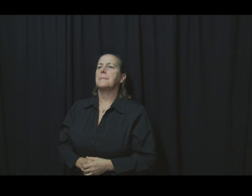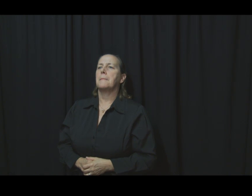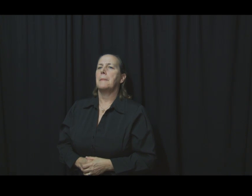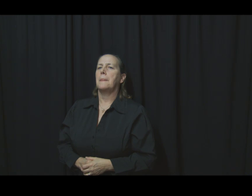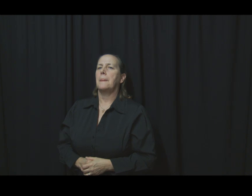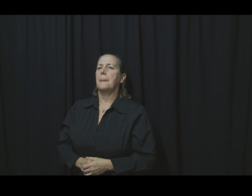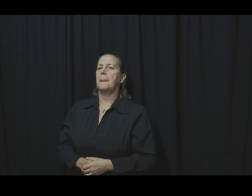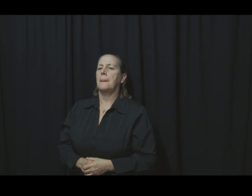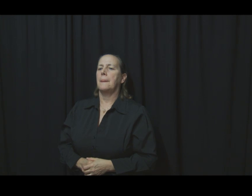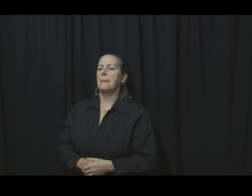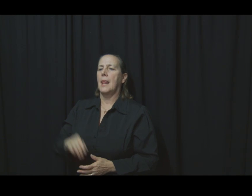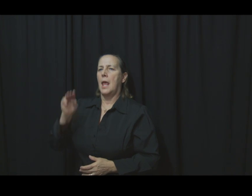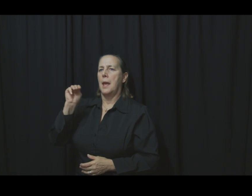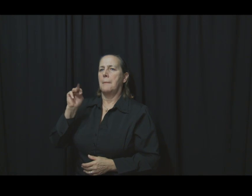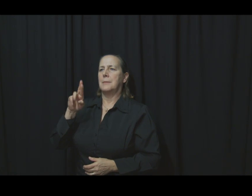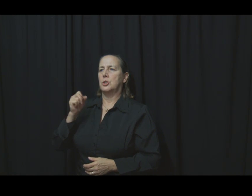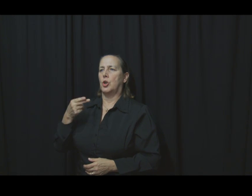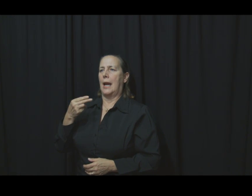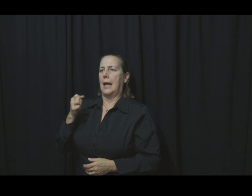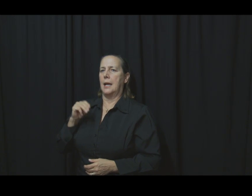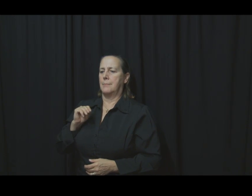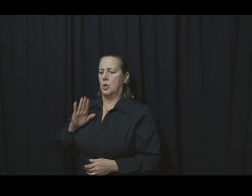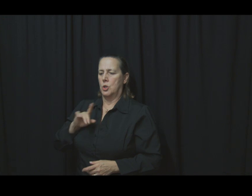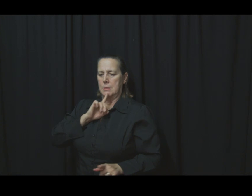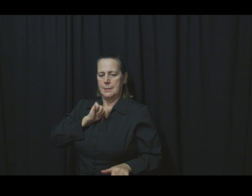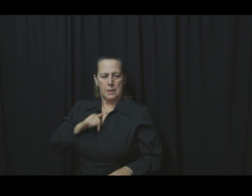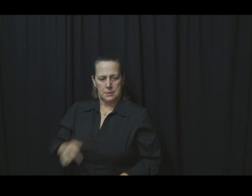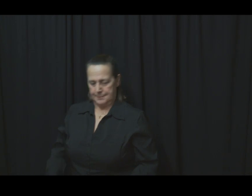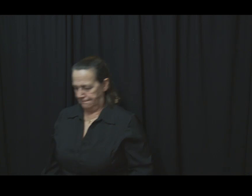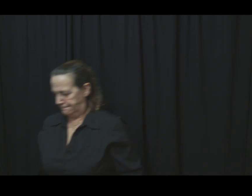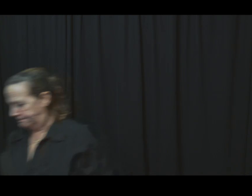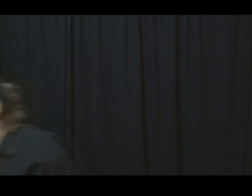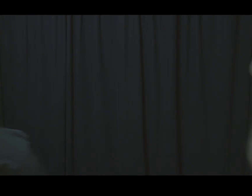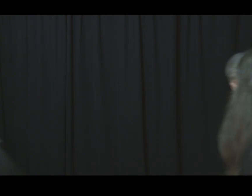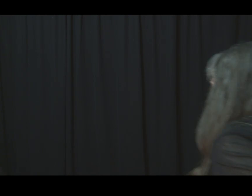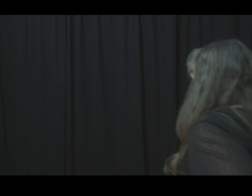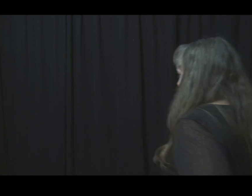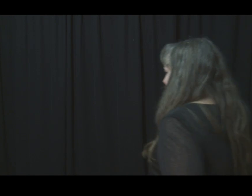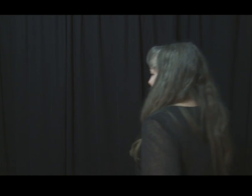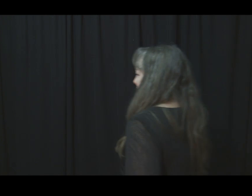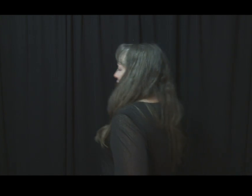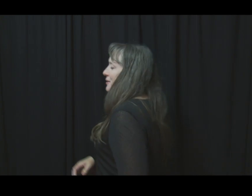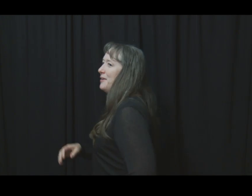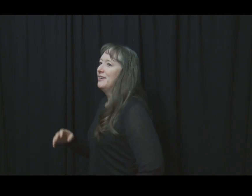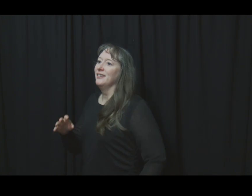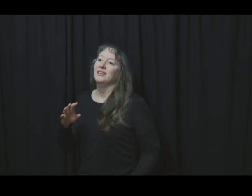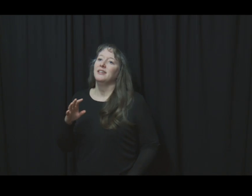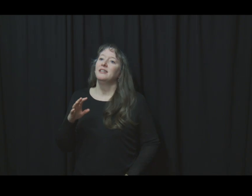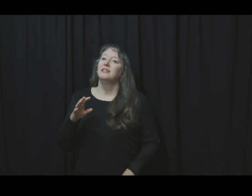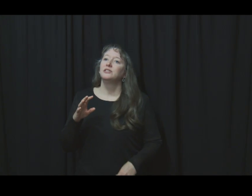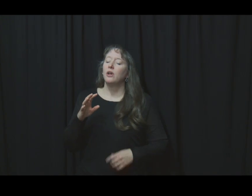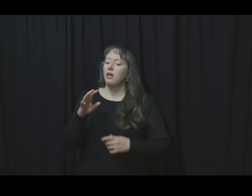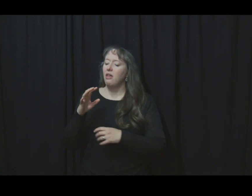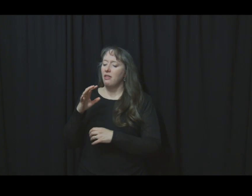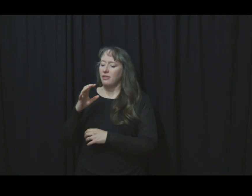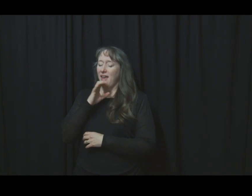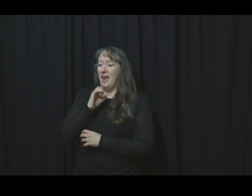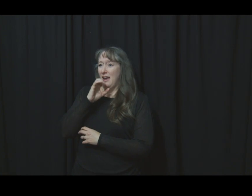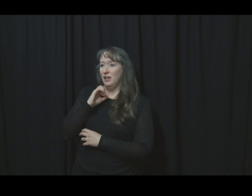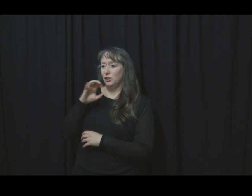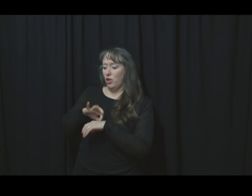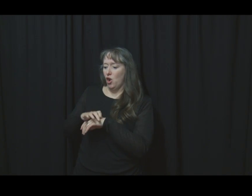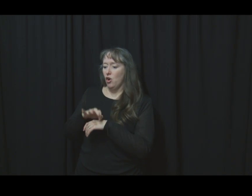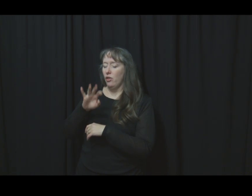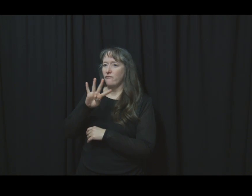Mr. Ham, your response. By the way, just want people to understand too, in regard to the age of the Earth being about 4.5 billion years,